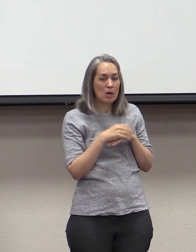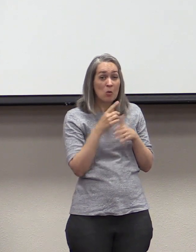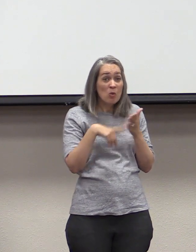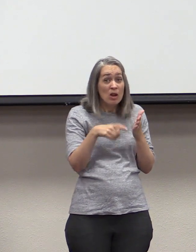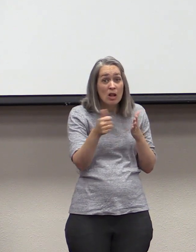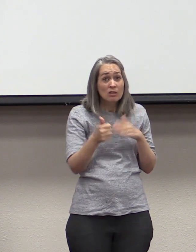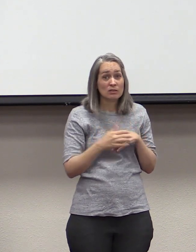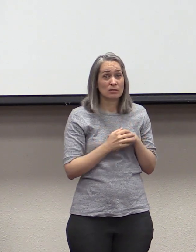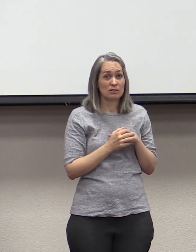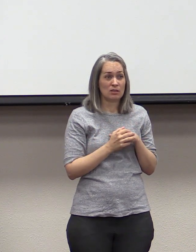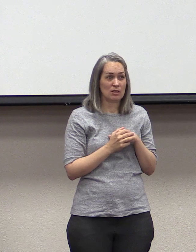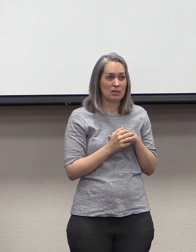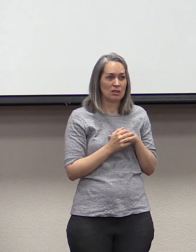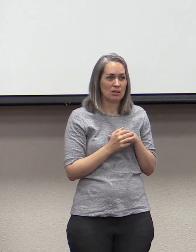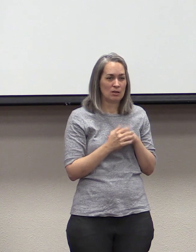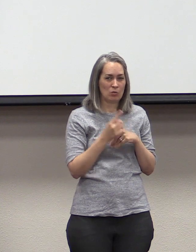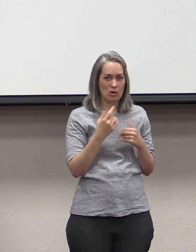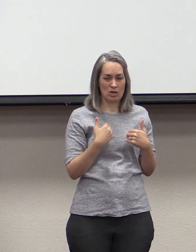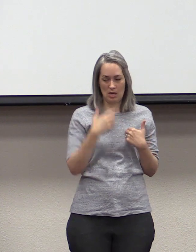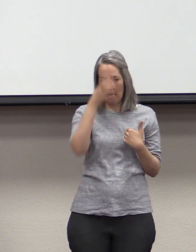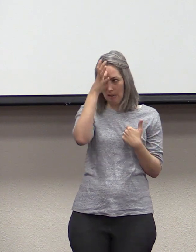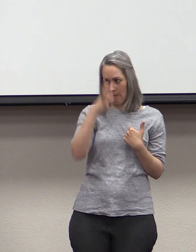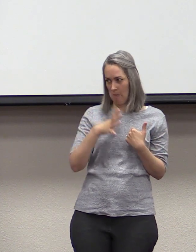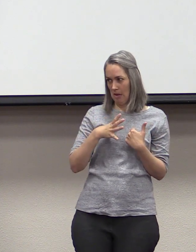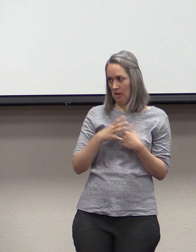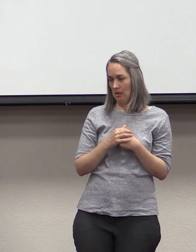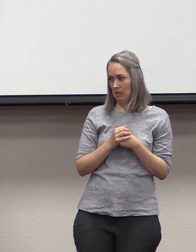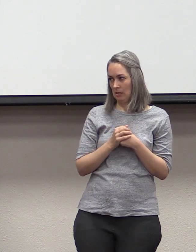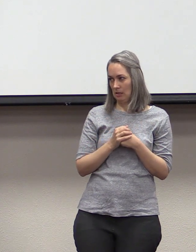else? And then one young man goes,